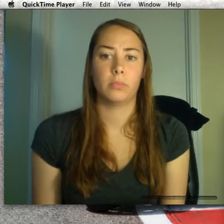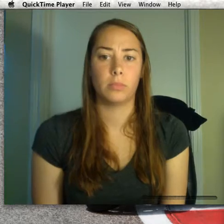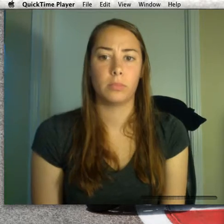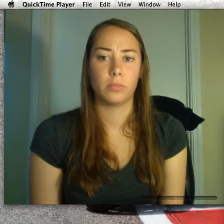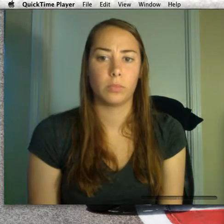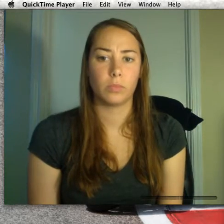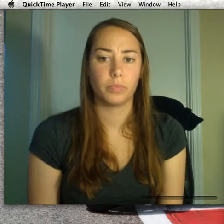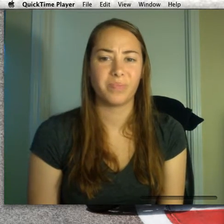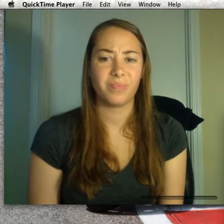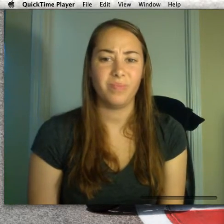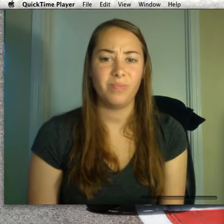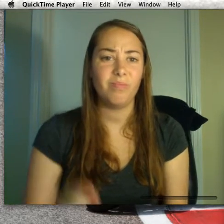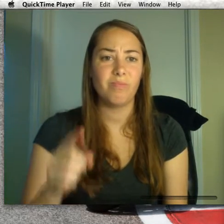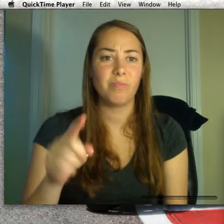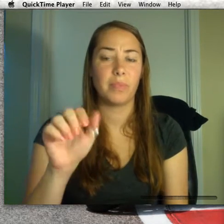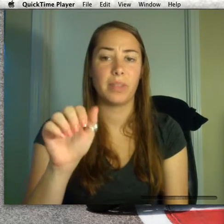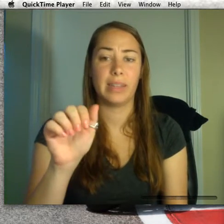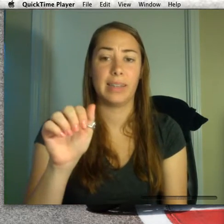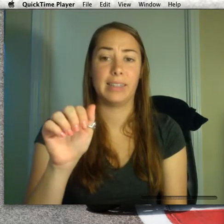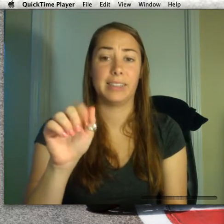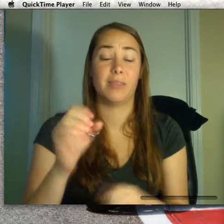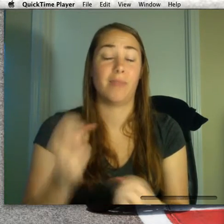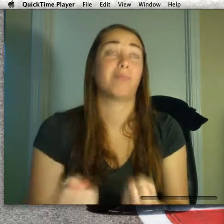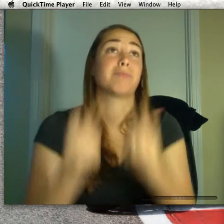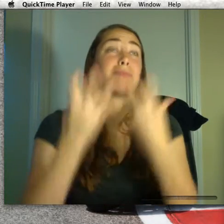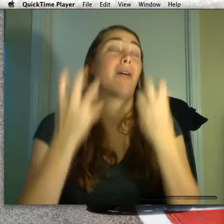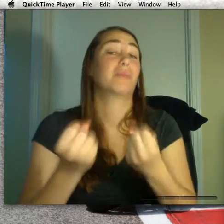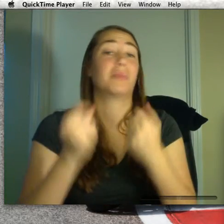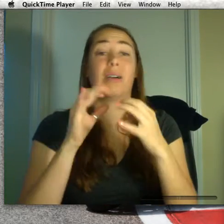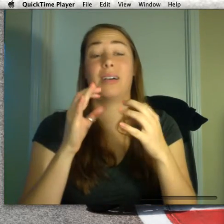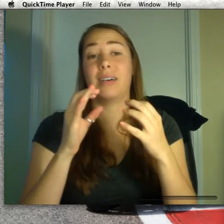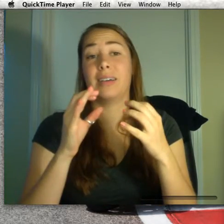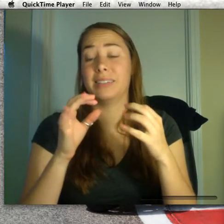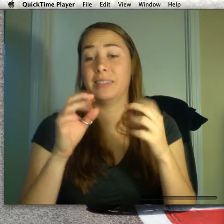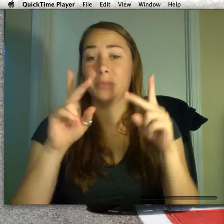prostate cancer or testicular cancer, raise your hand.